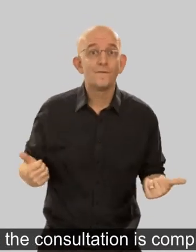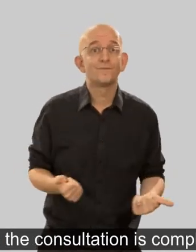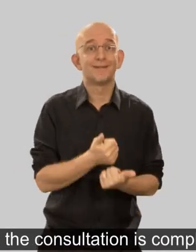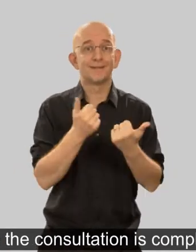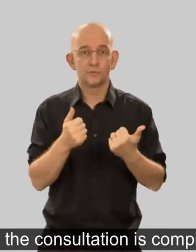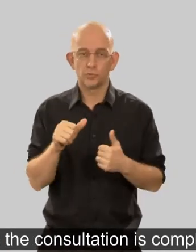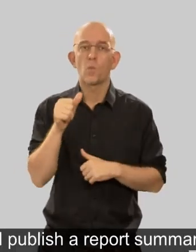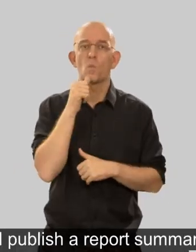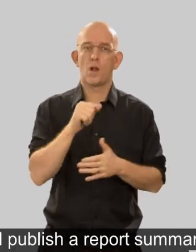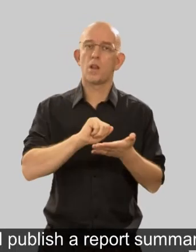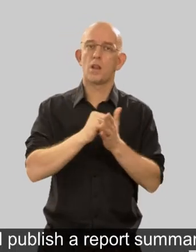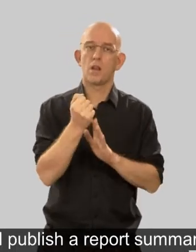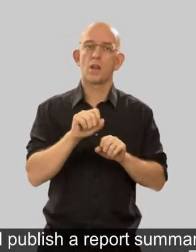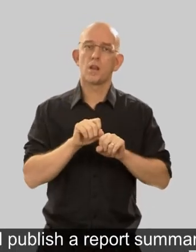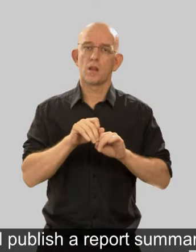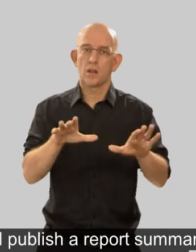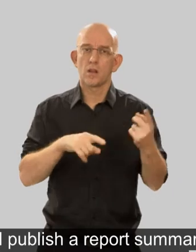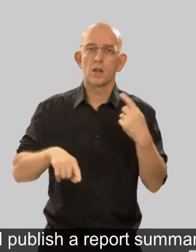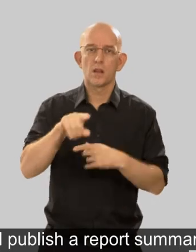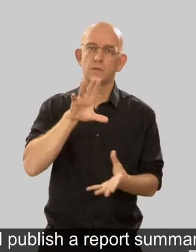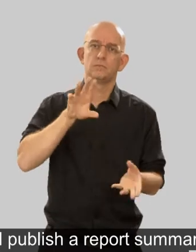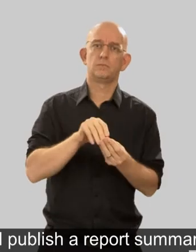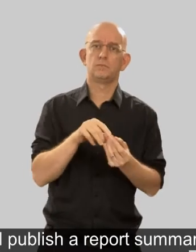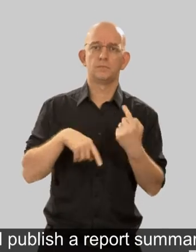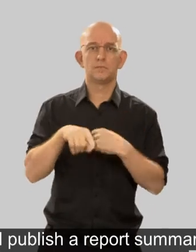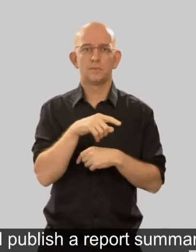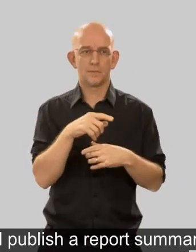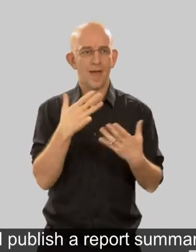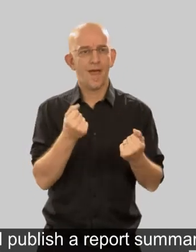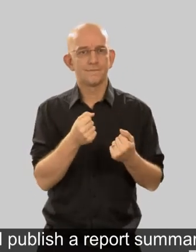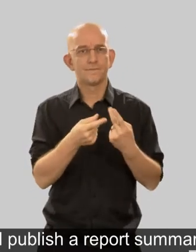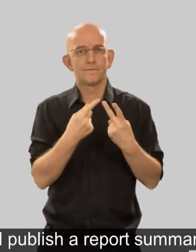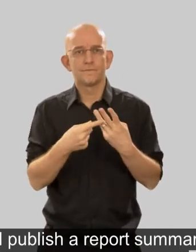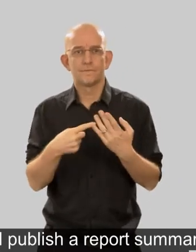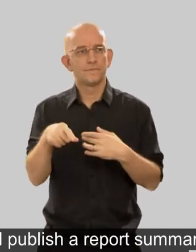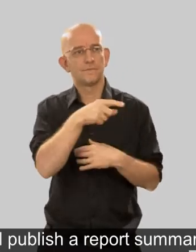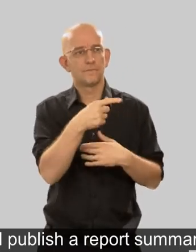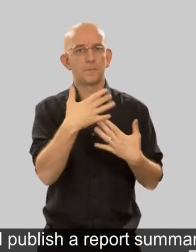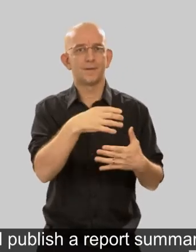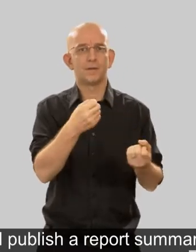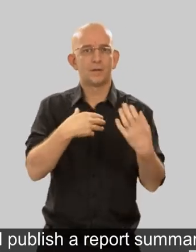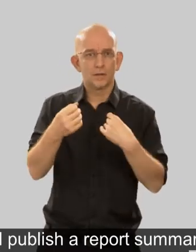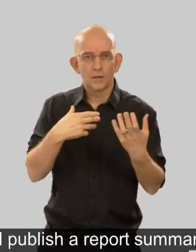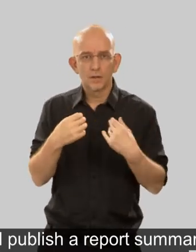Once the consultation is complete, we will publish a report summarising the responses received